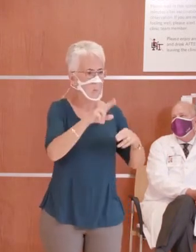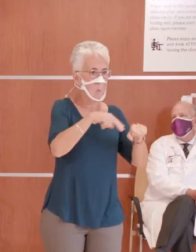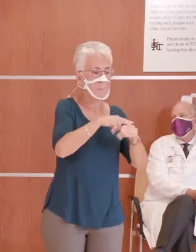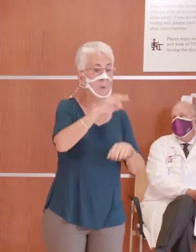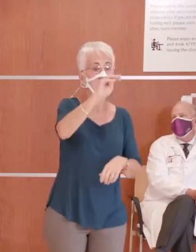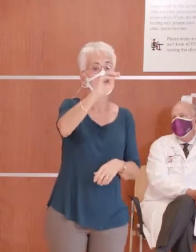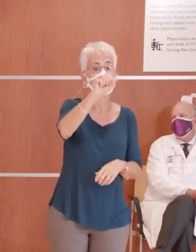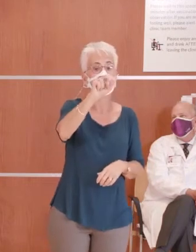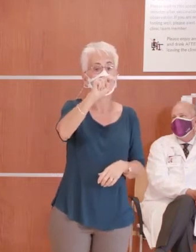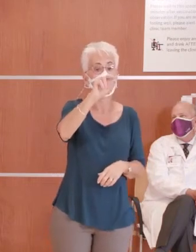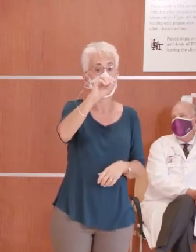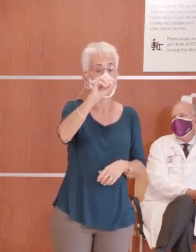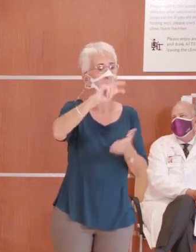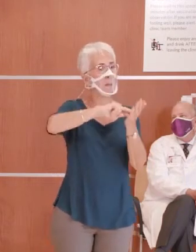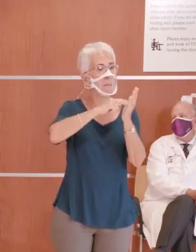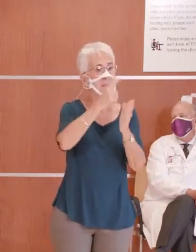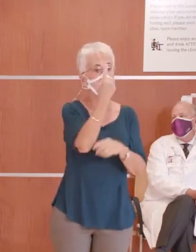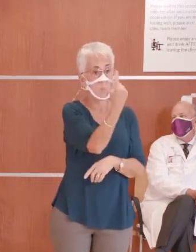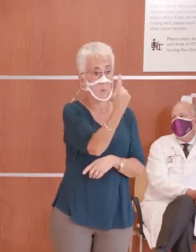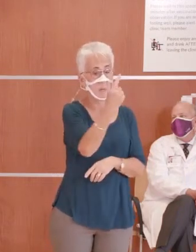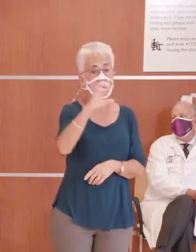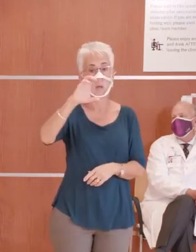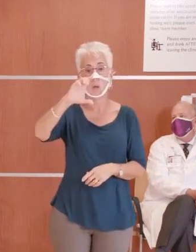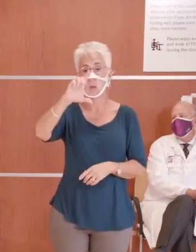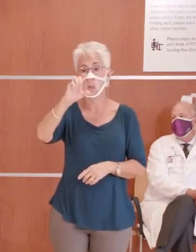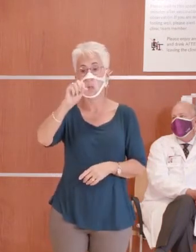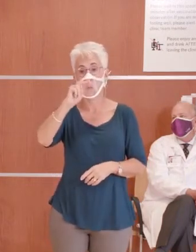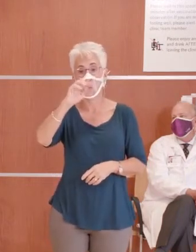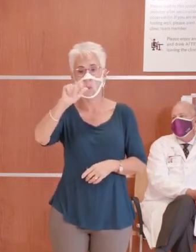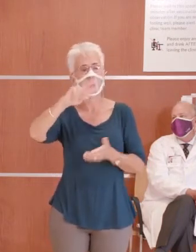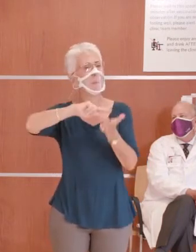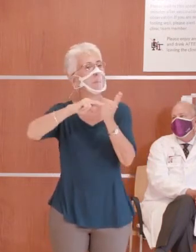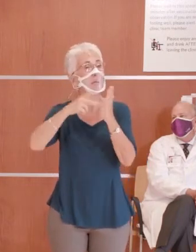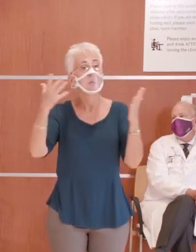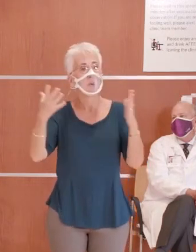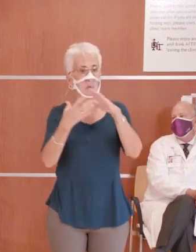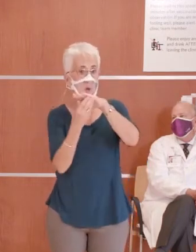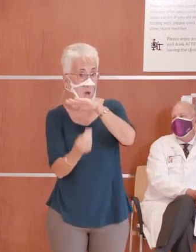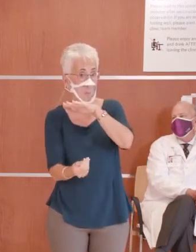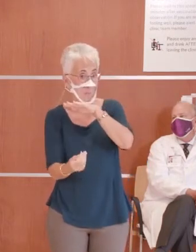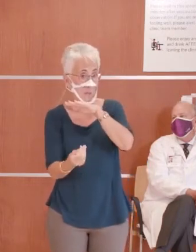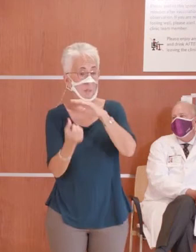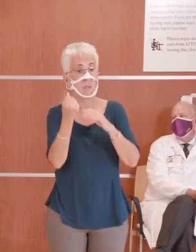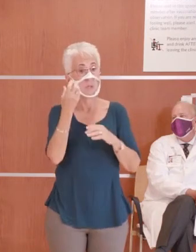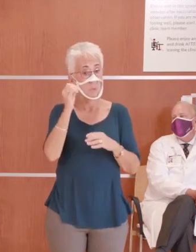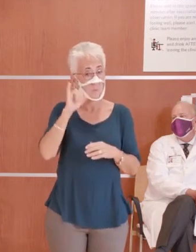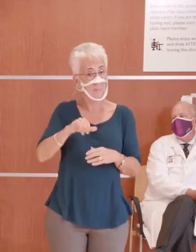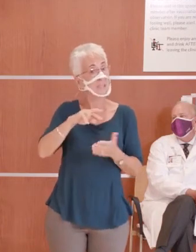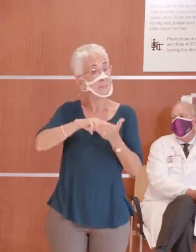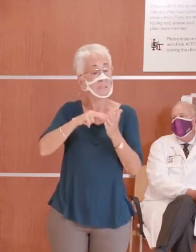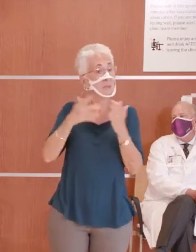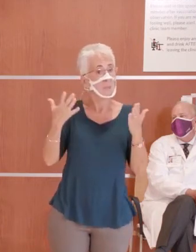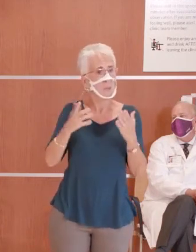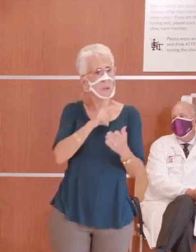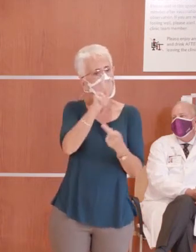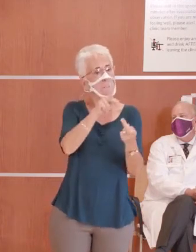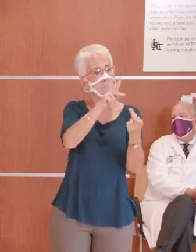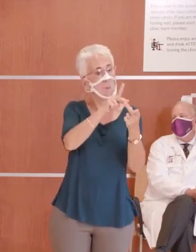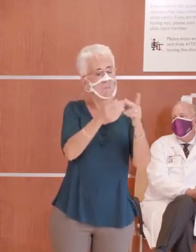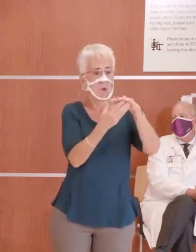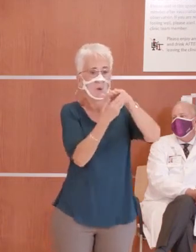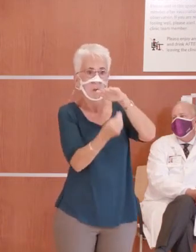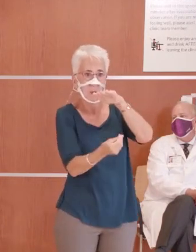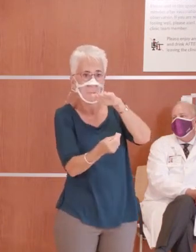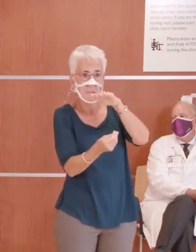Mono means one, and clonal means copy. So what this treatment is perfect copies of a